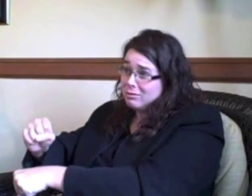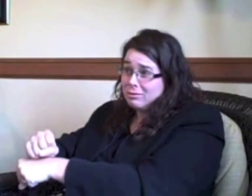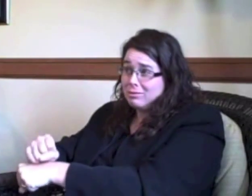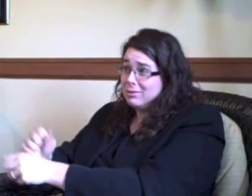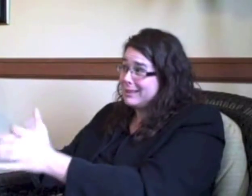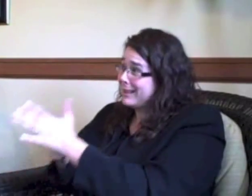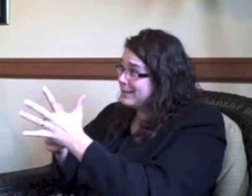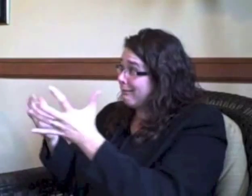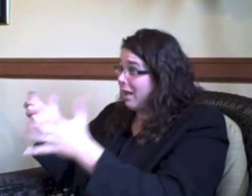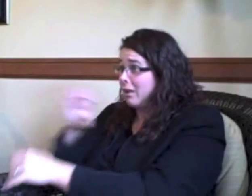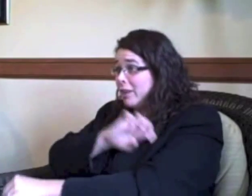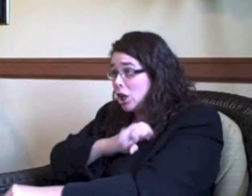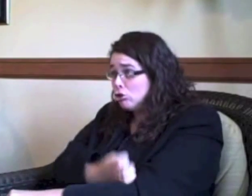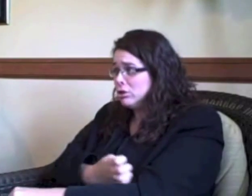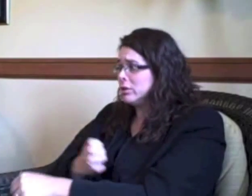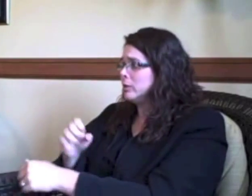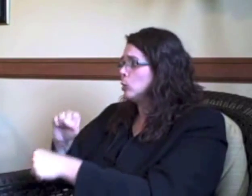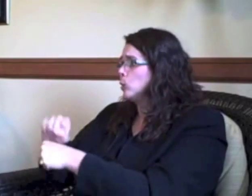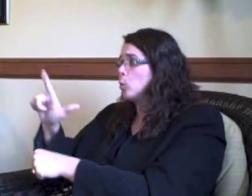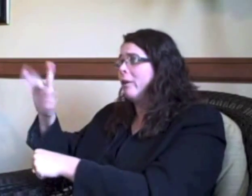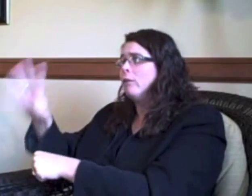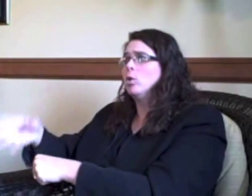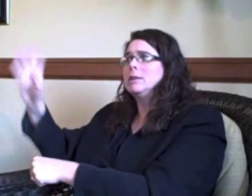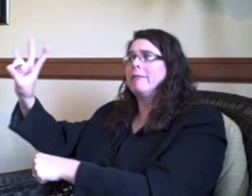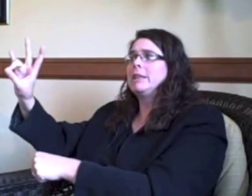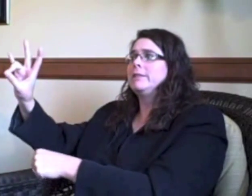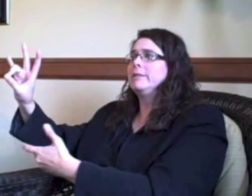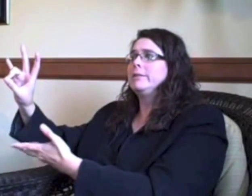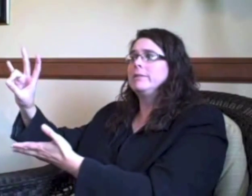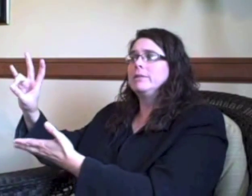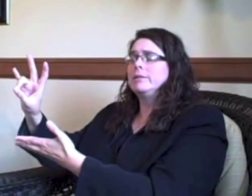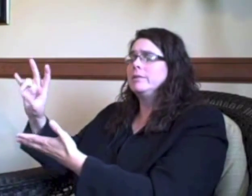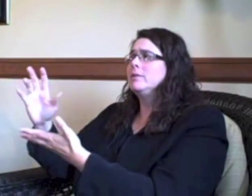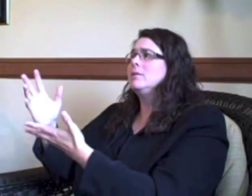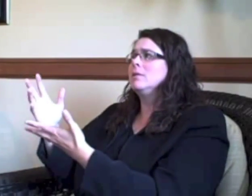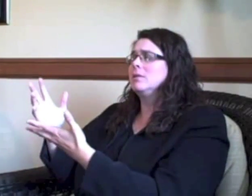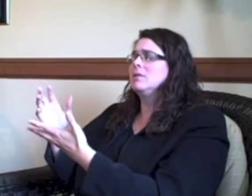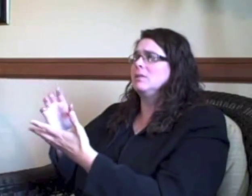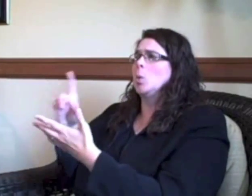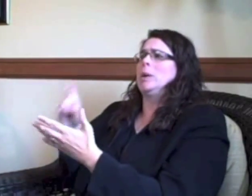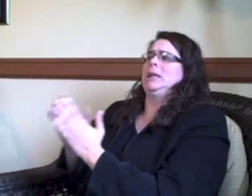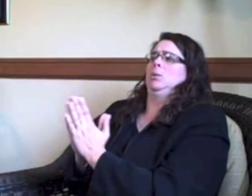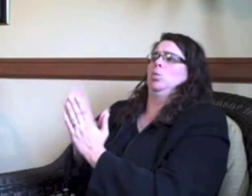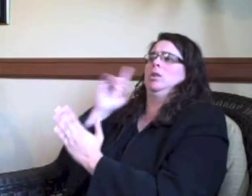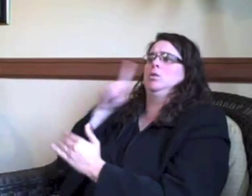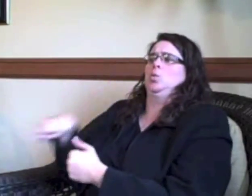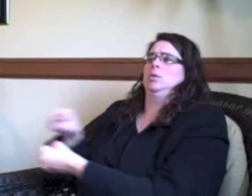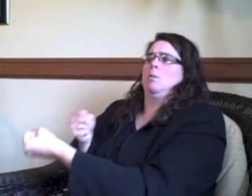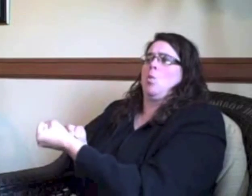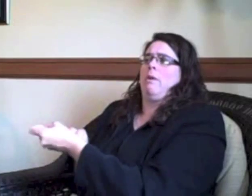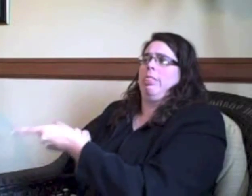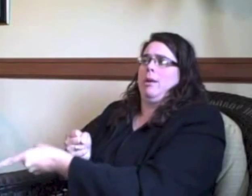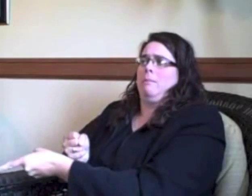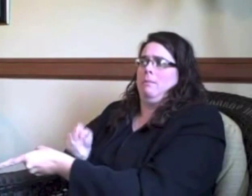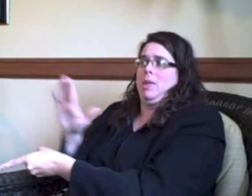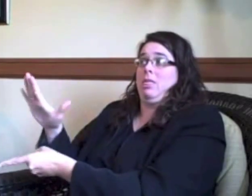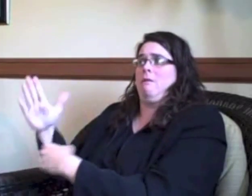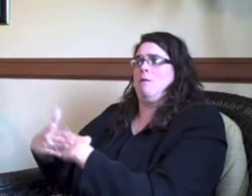And it's hard raising a family when parents have to work. They don't have the energy to go 24/7. So I pray that we